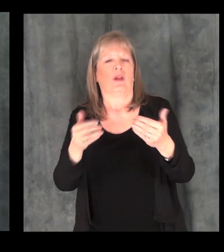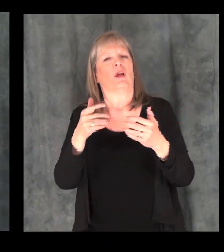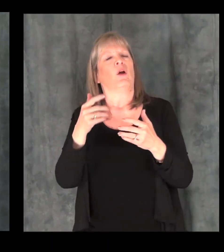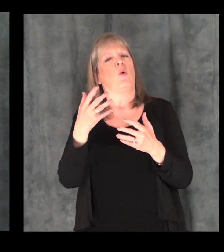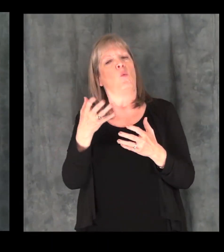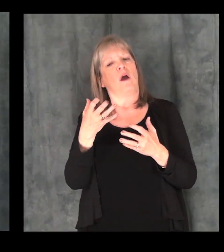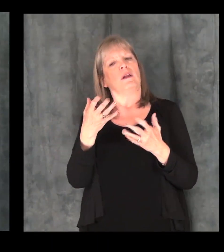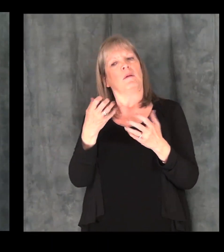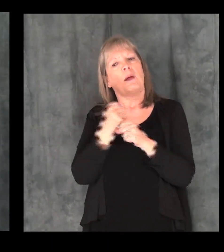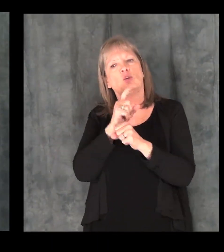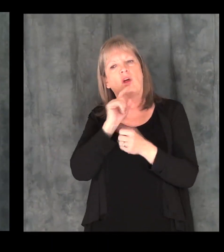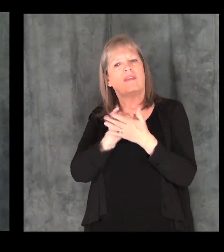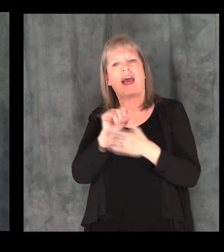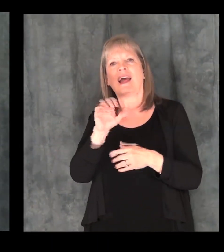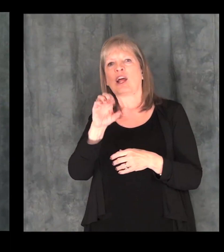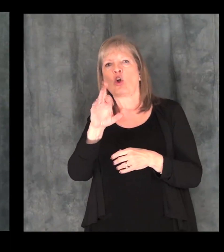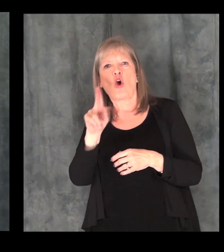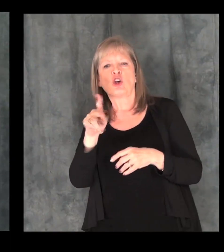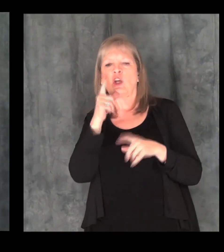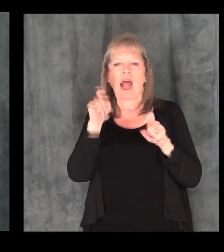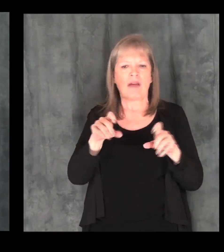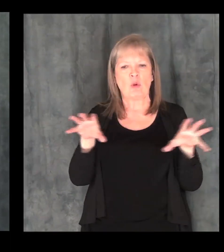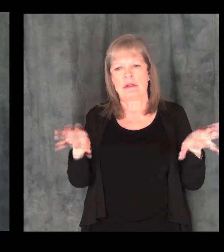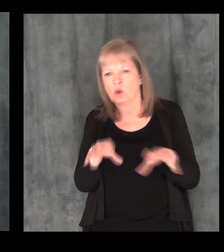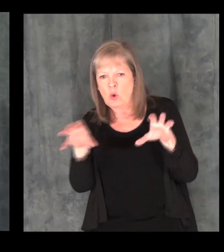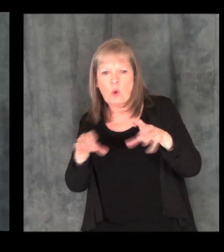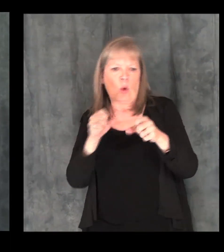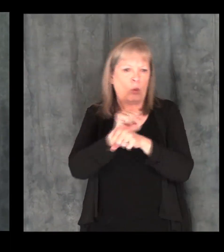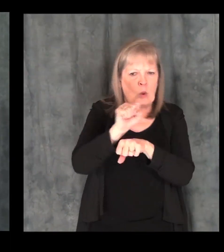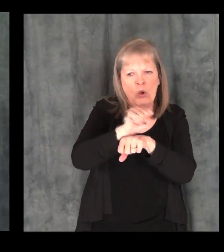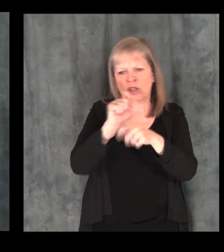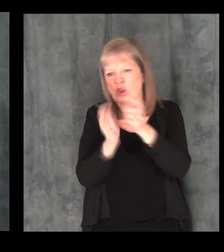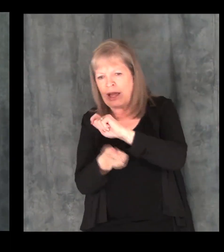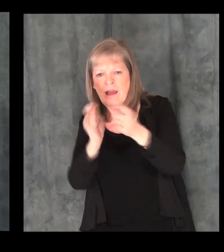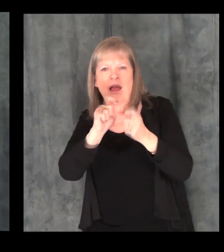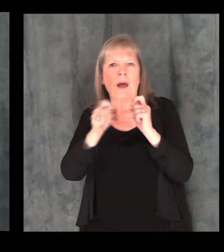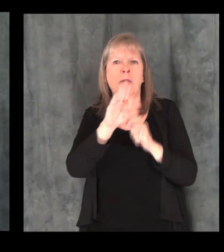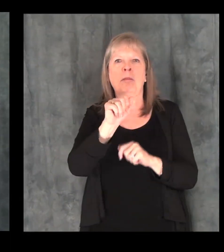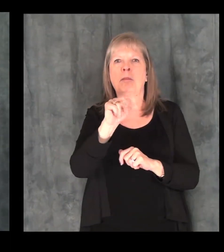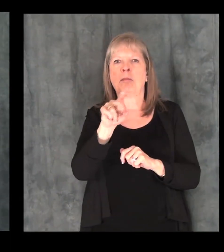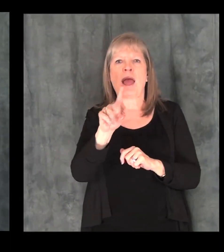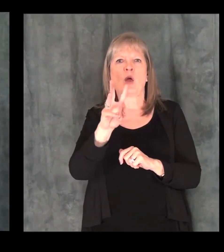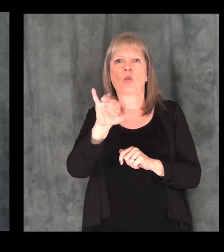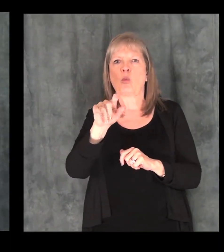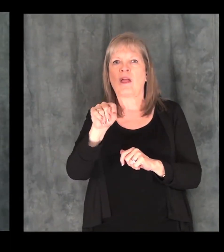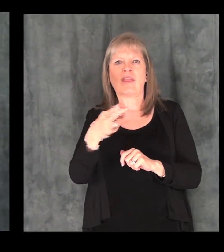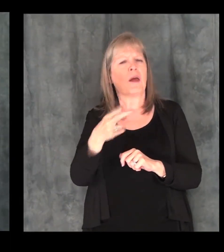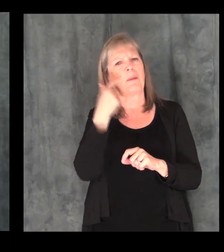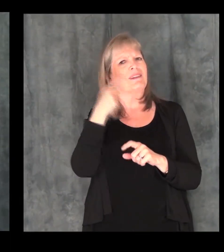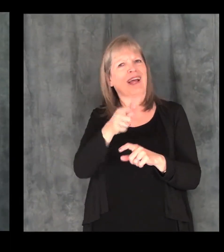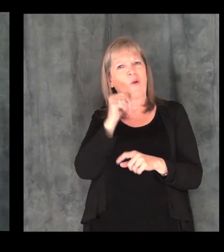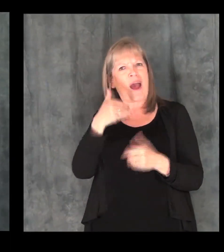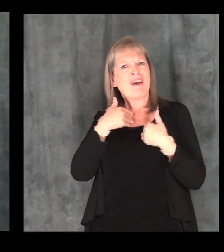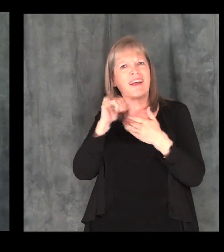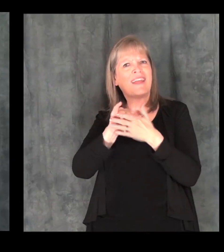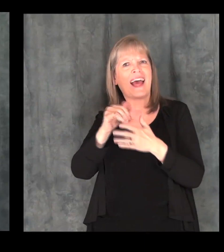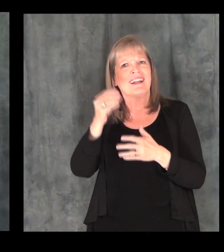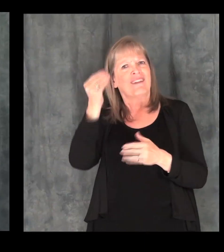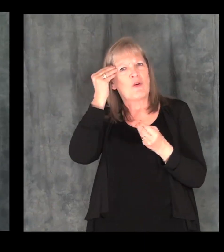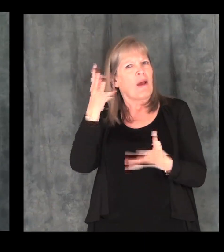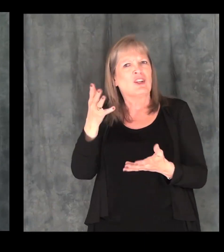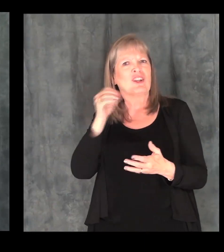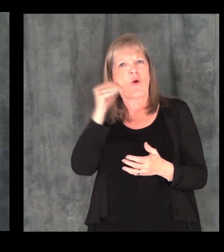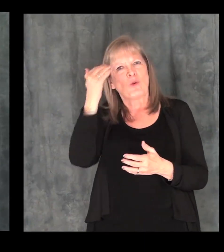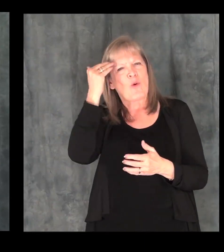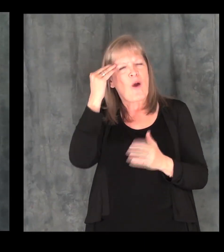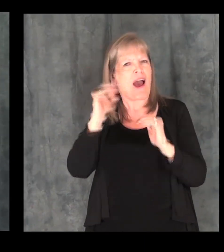any of the mechanisms or any of the bandwidths or anything like that, because they wouldn't have that technological know-how and you couldn't rely